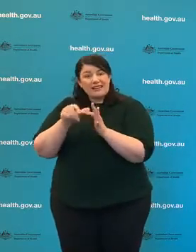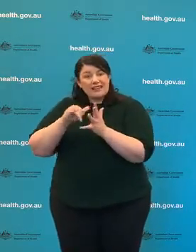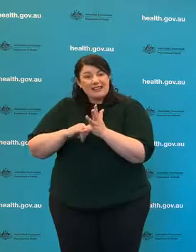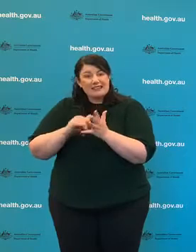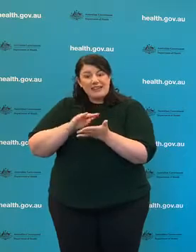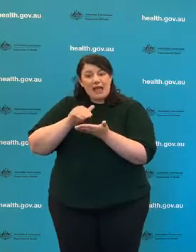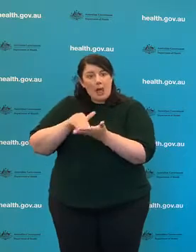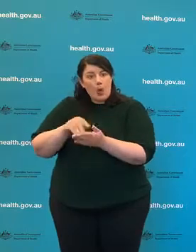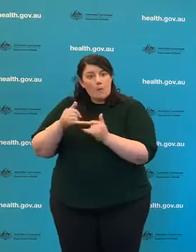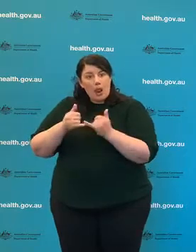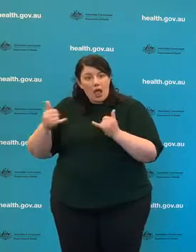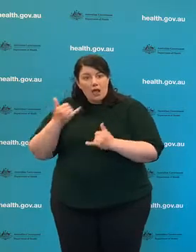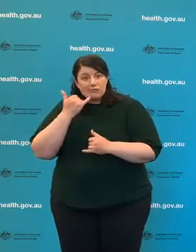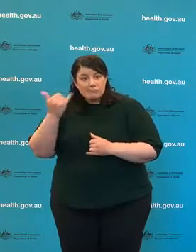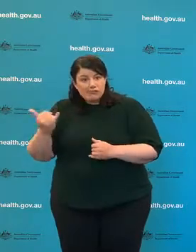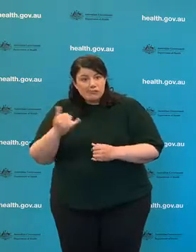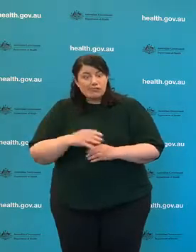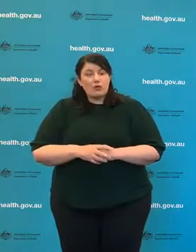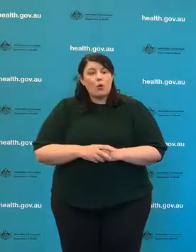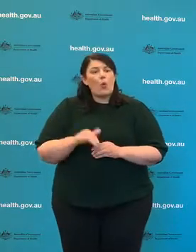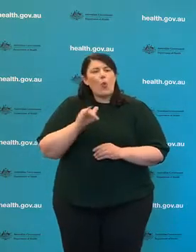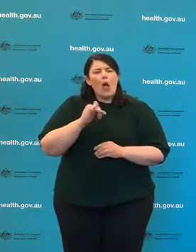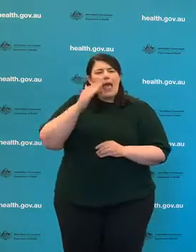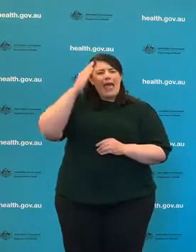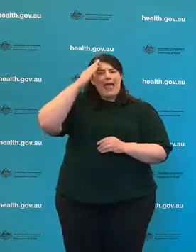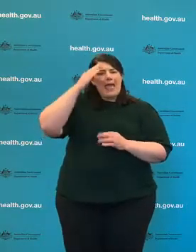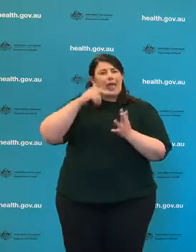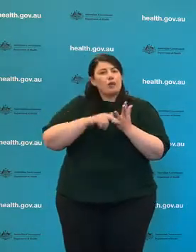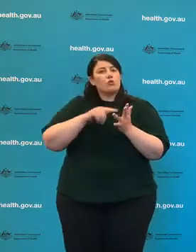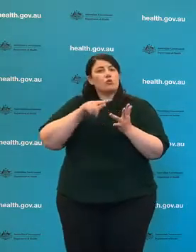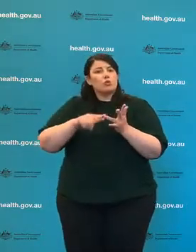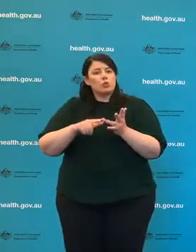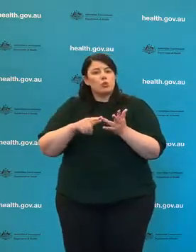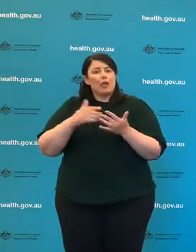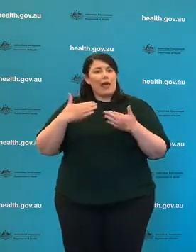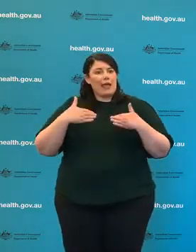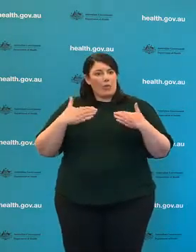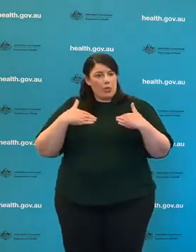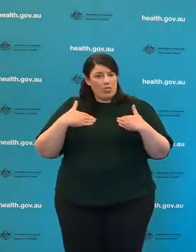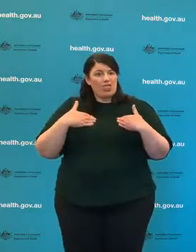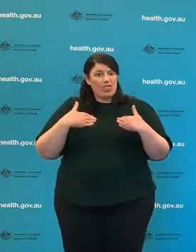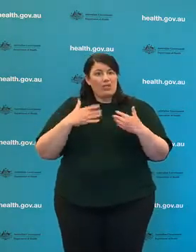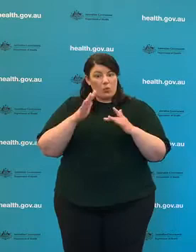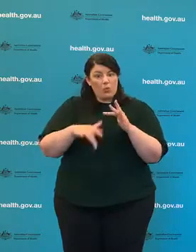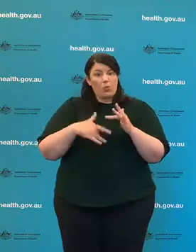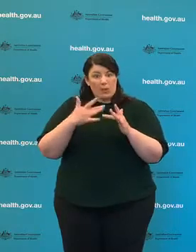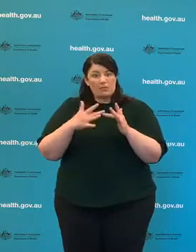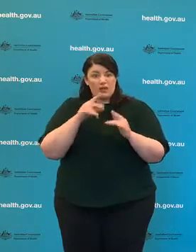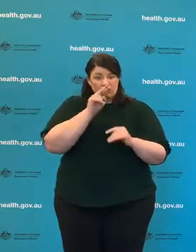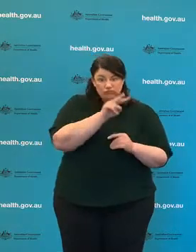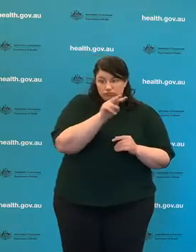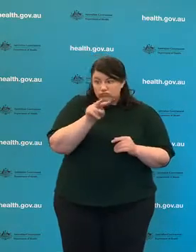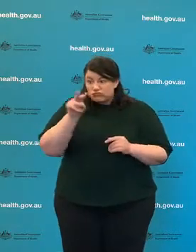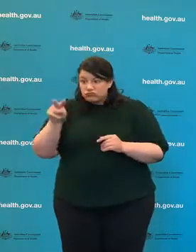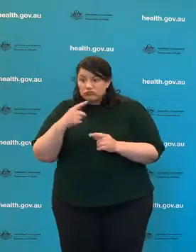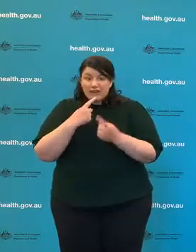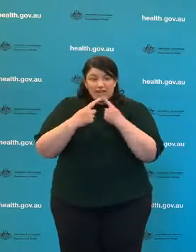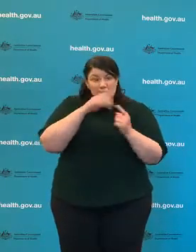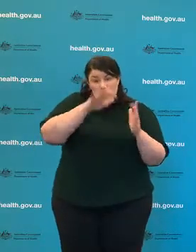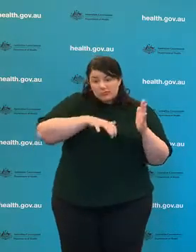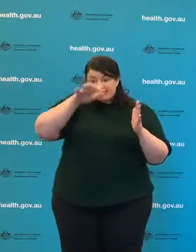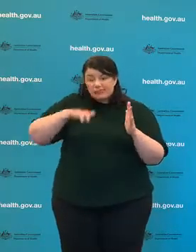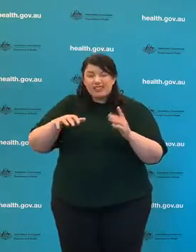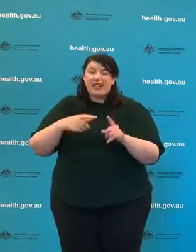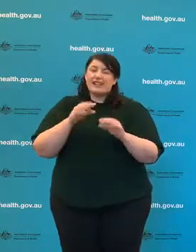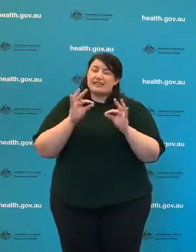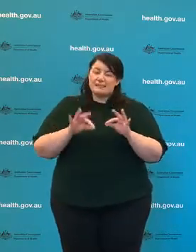Going to websites such as Head to Health to get an idea of where the best help for you might be, and your general practitioner